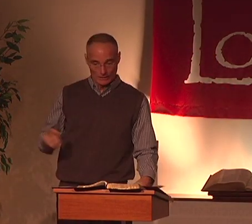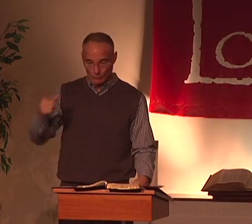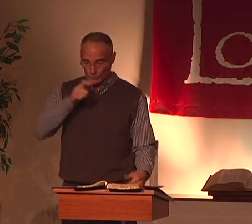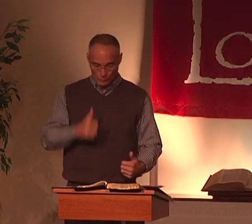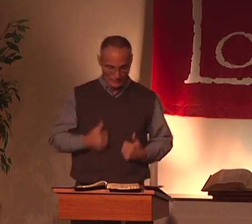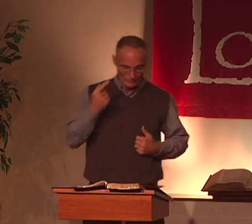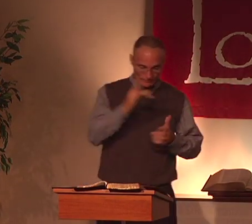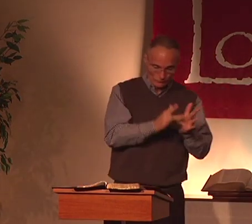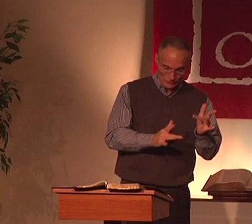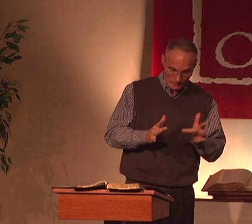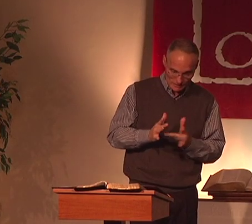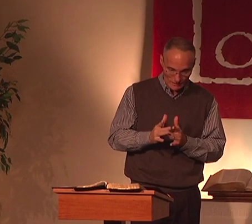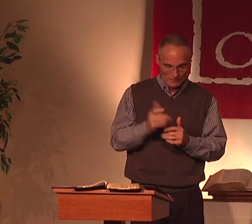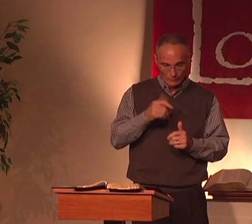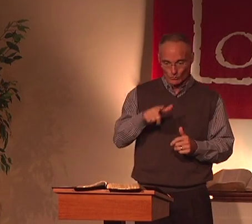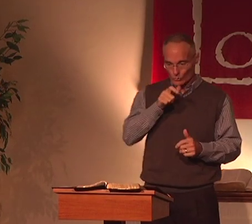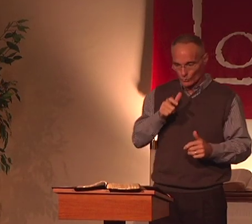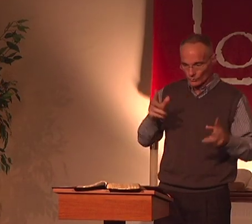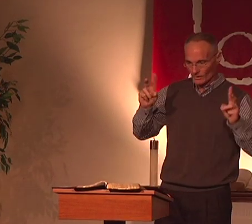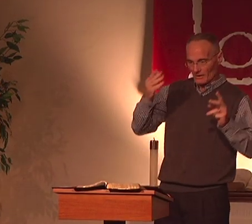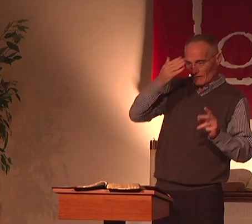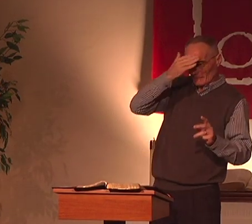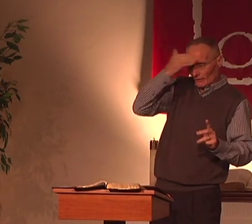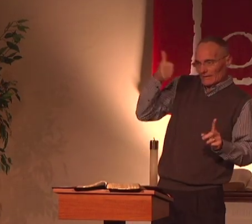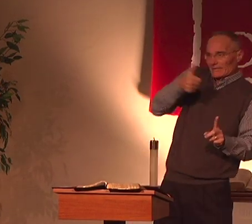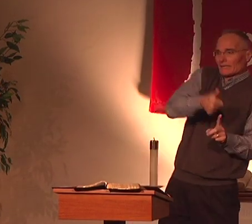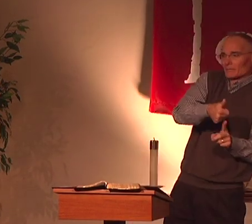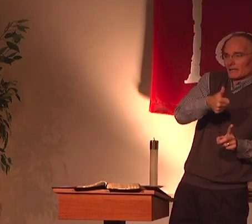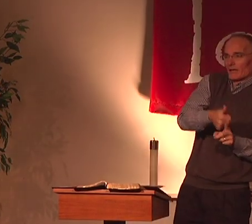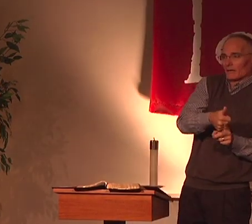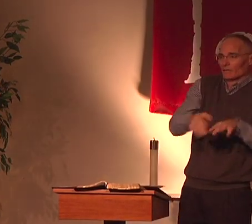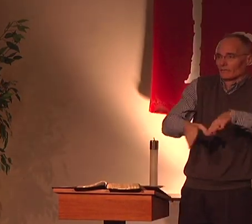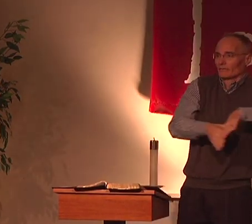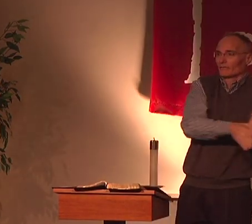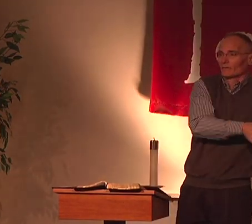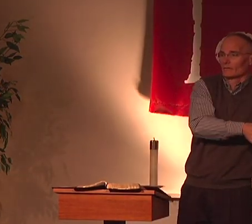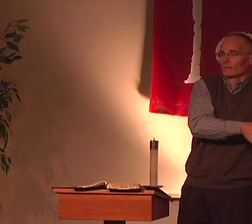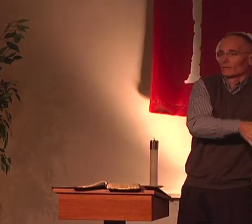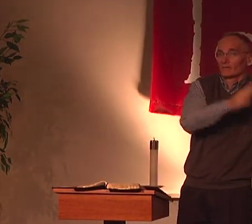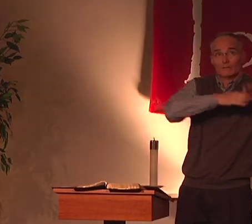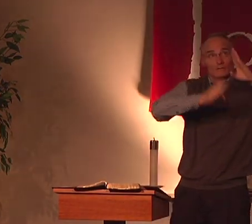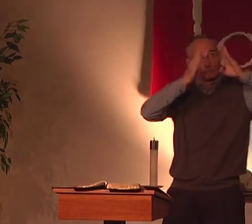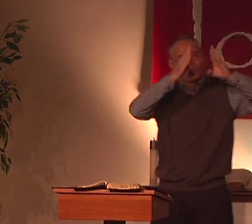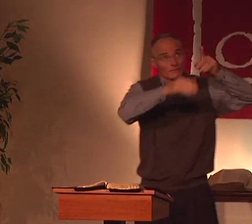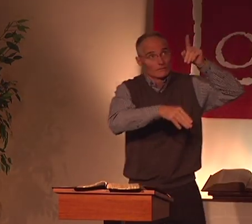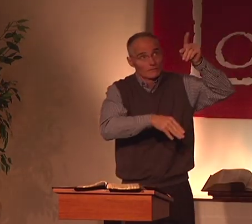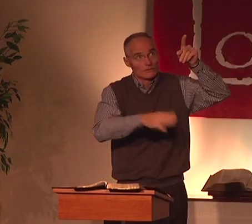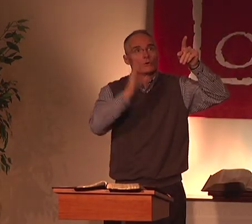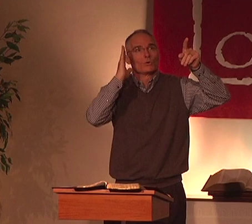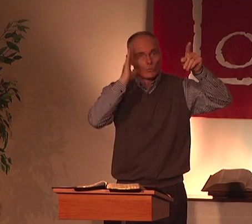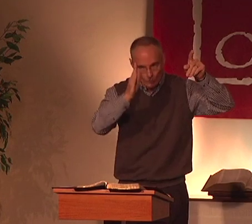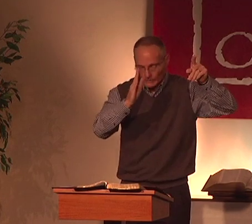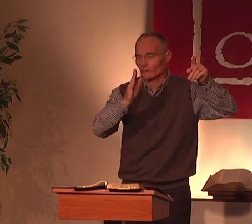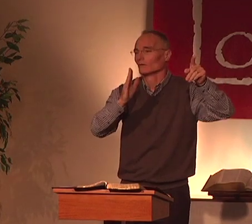Because anyone Who's living For Jesus And forgets Themselves Just focuses On him